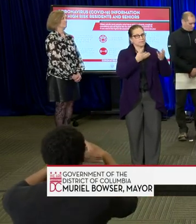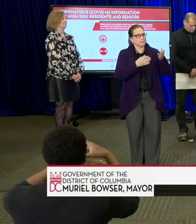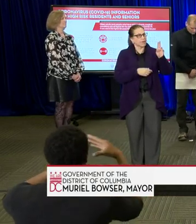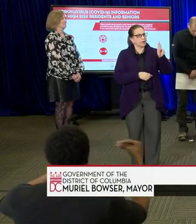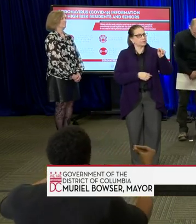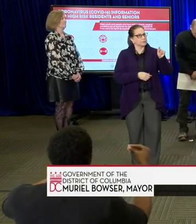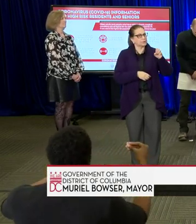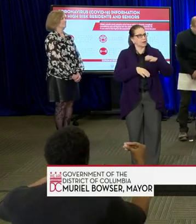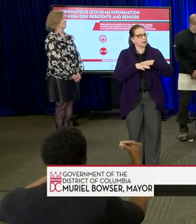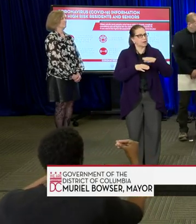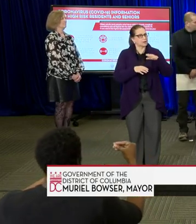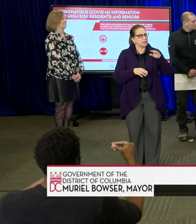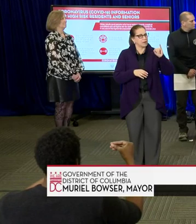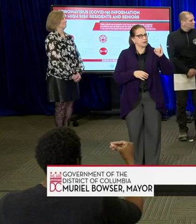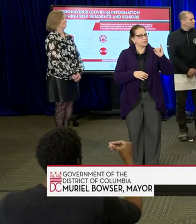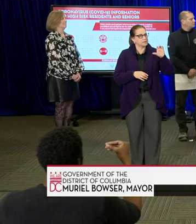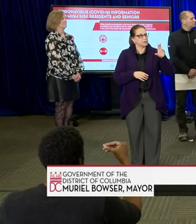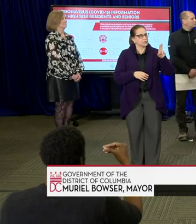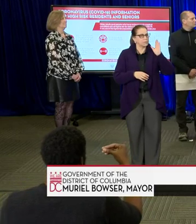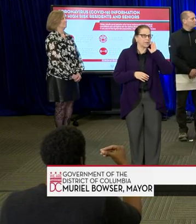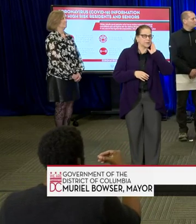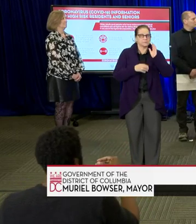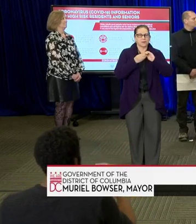Dr. Nesbitt.